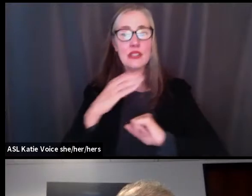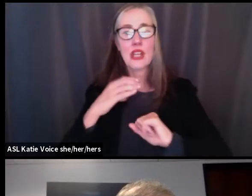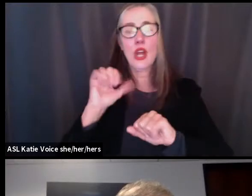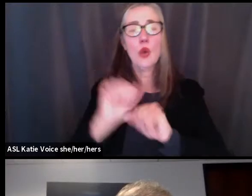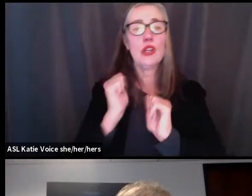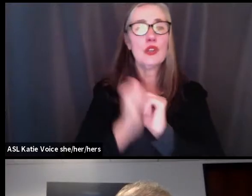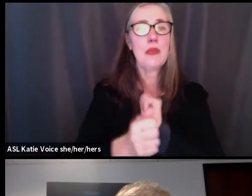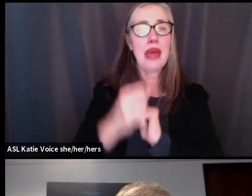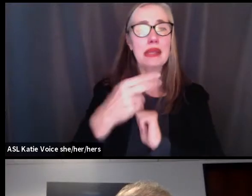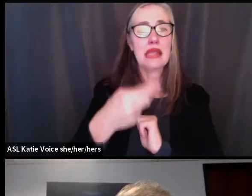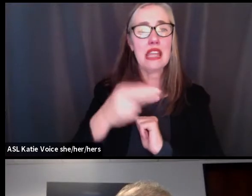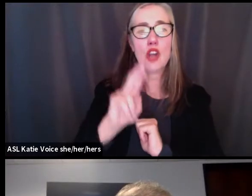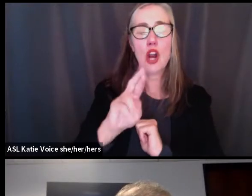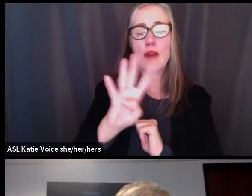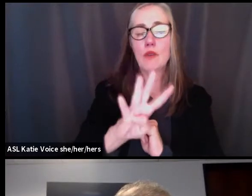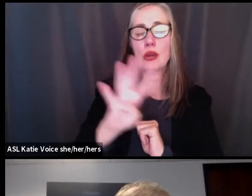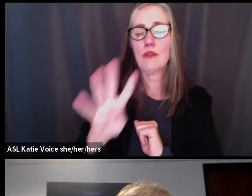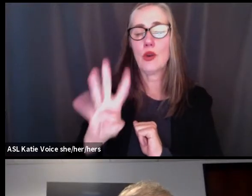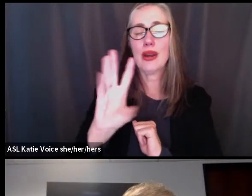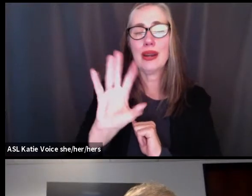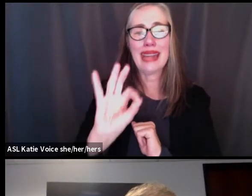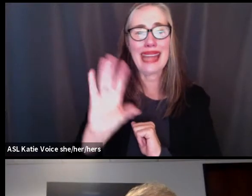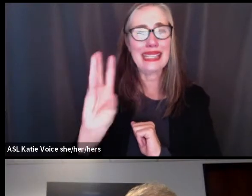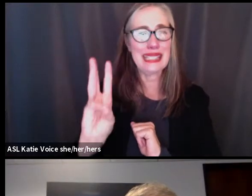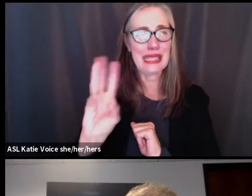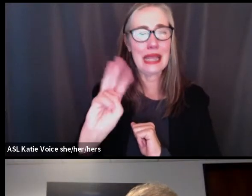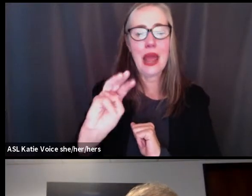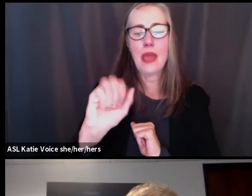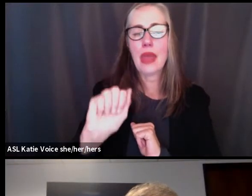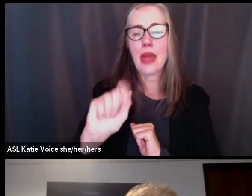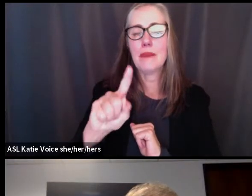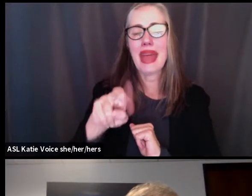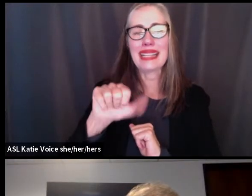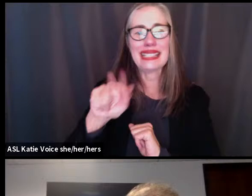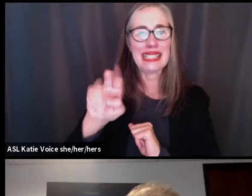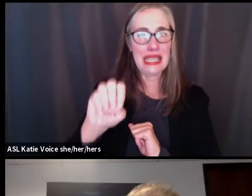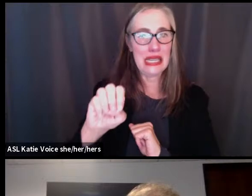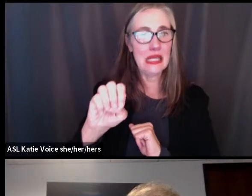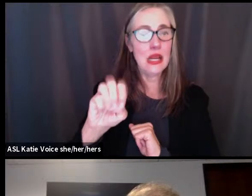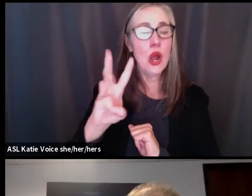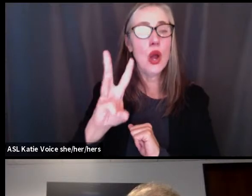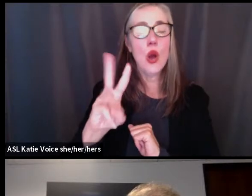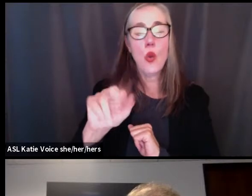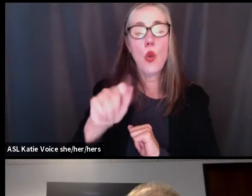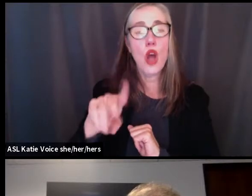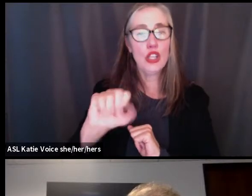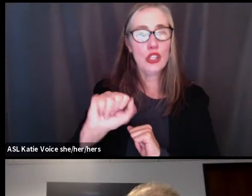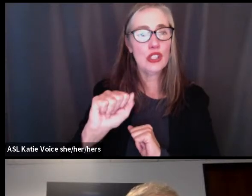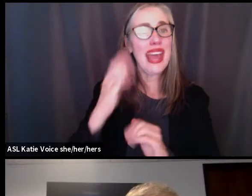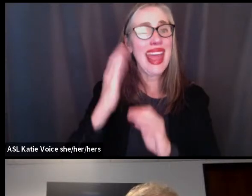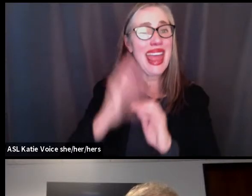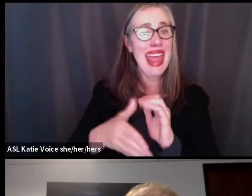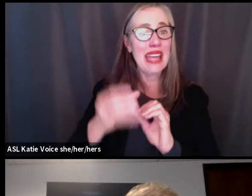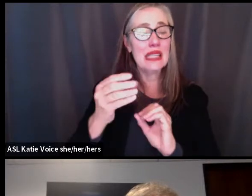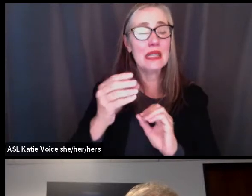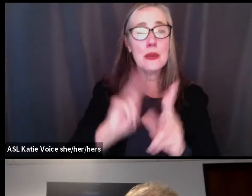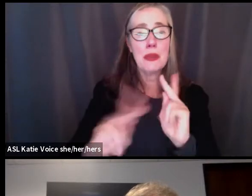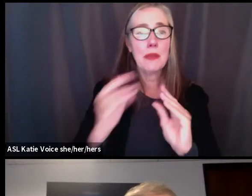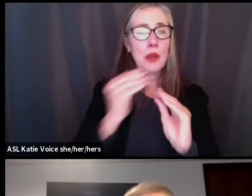HR 4496, which is Maxine Waters' Ending Homelessness Act of 2021, to help